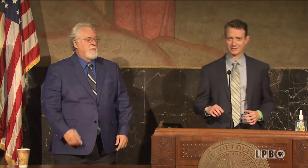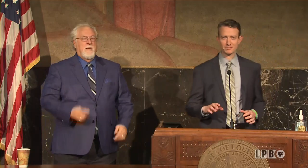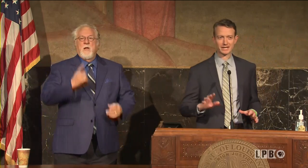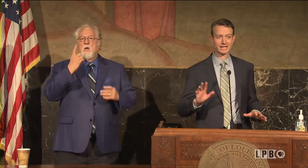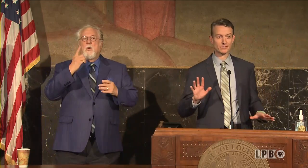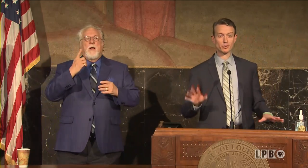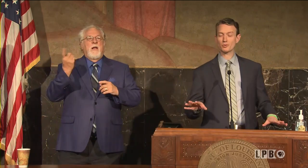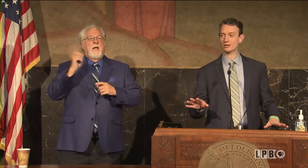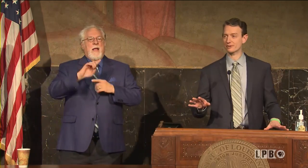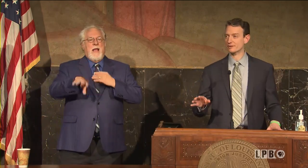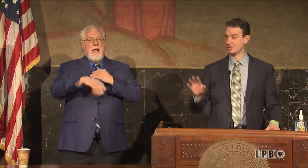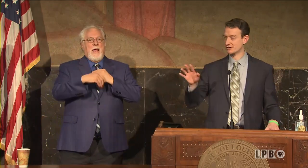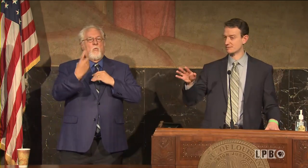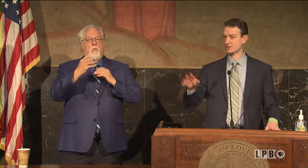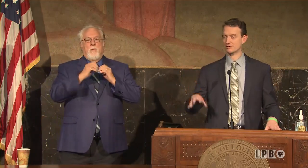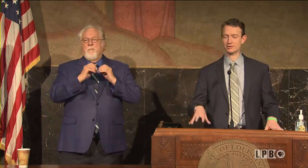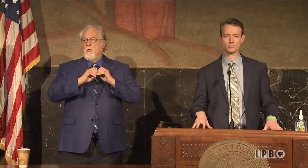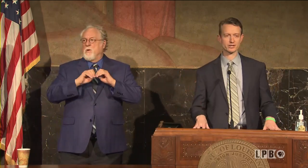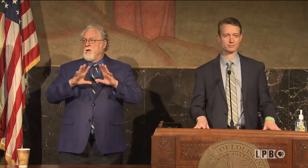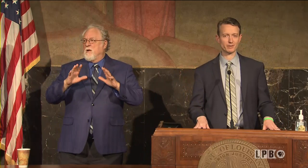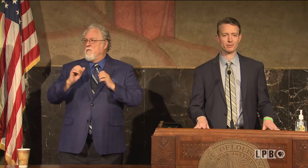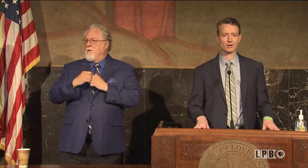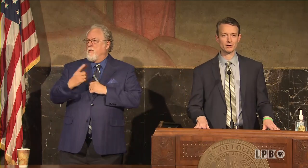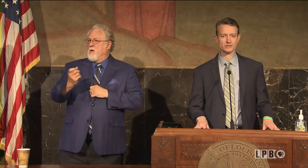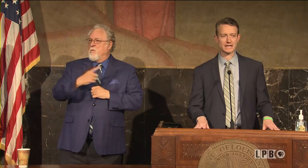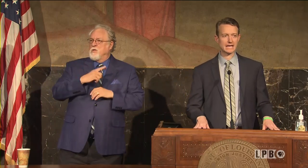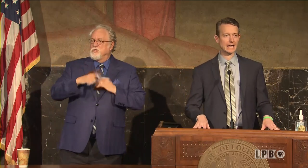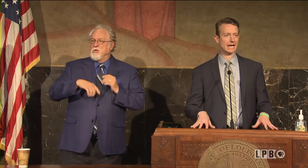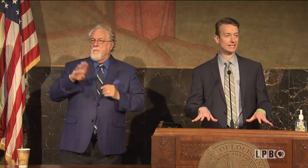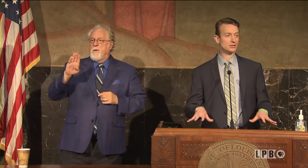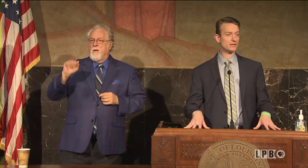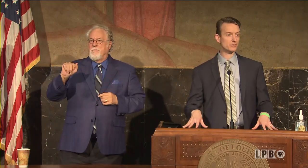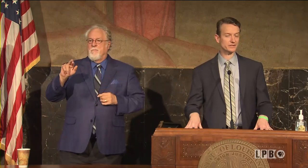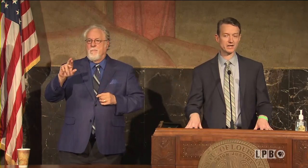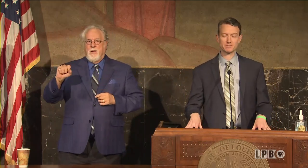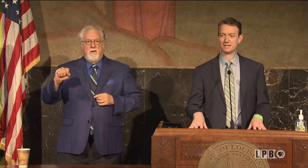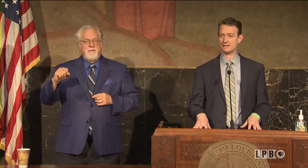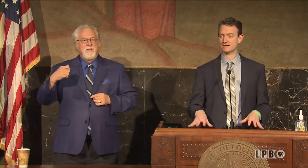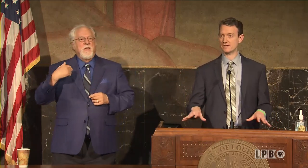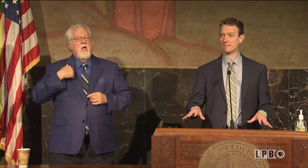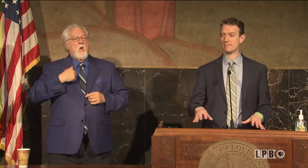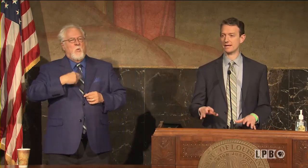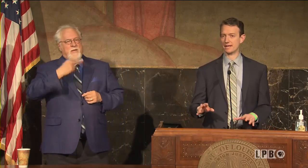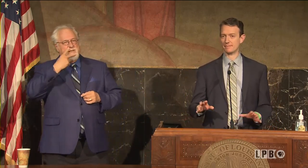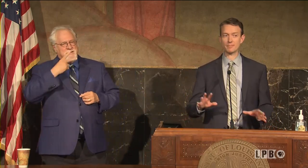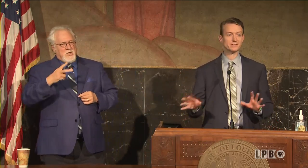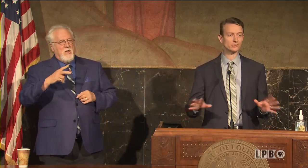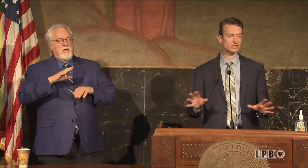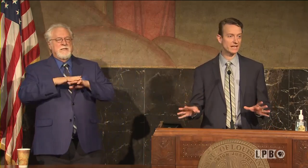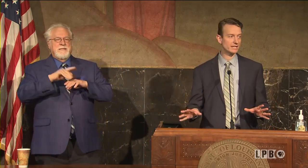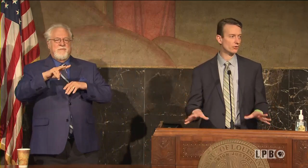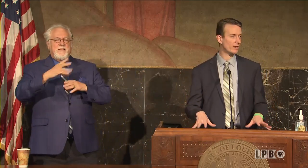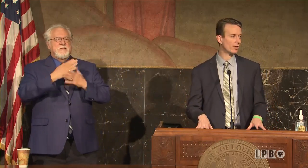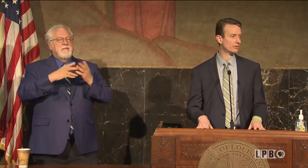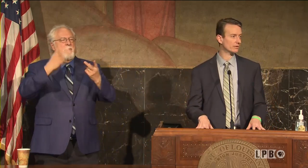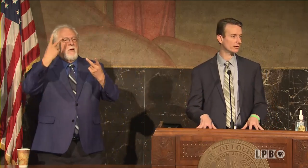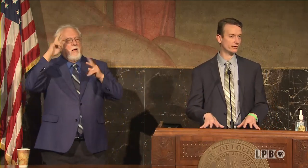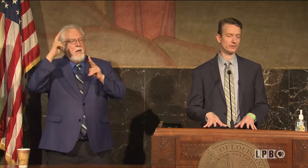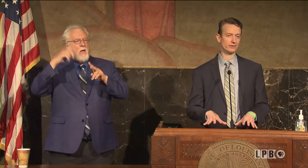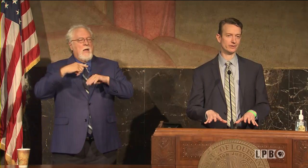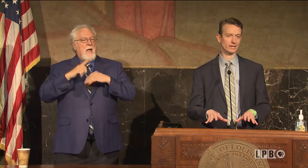Wanted to come back and add one more clarification, especially with the question about bars. I do think we saw in the media some misunderstanding